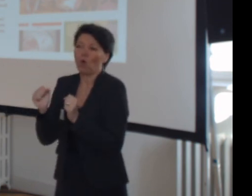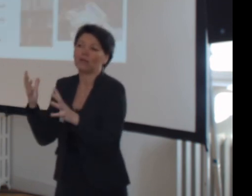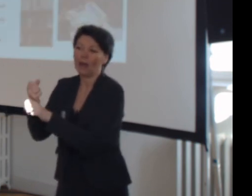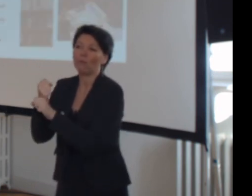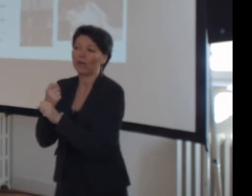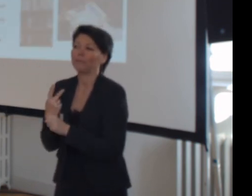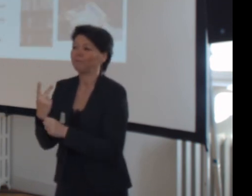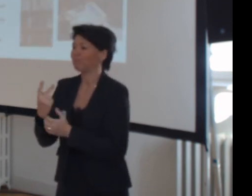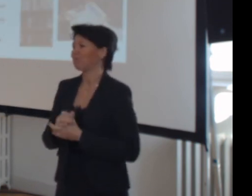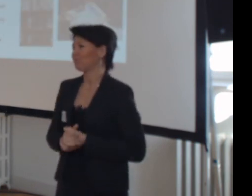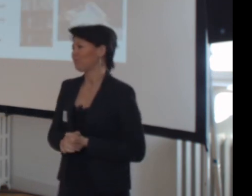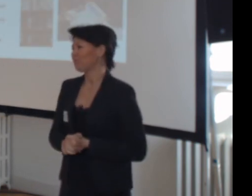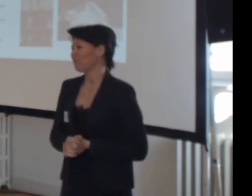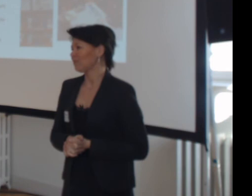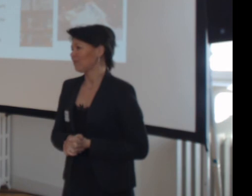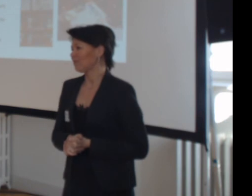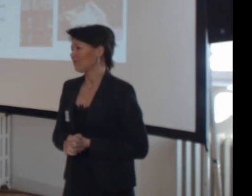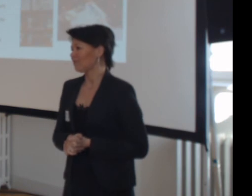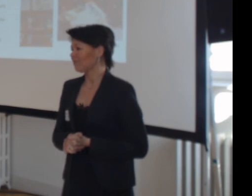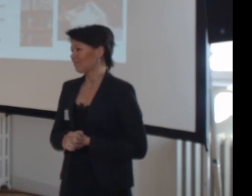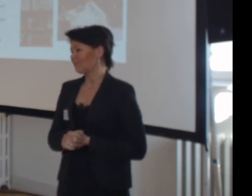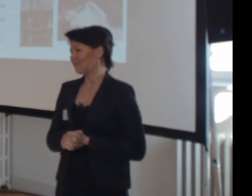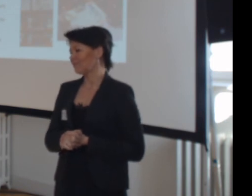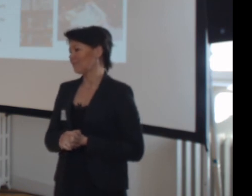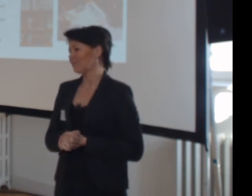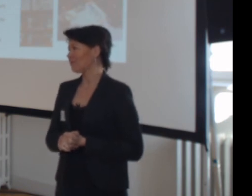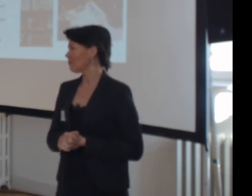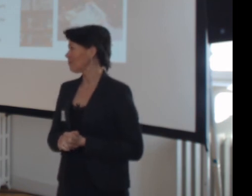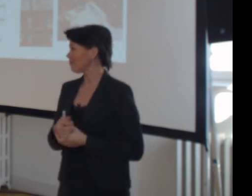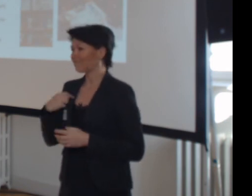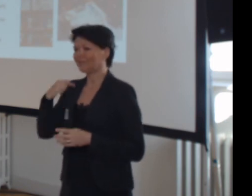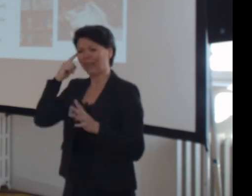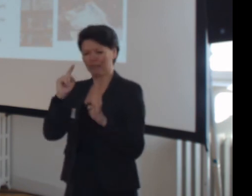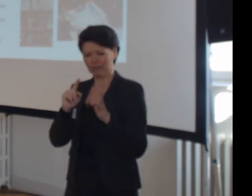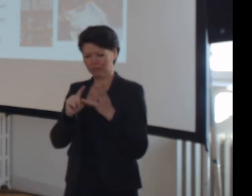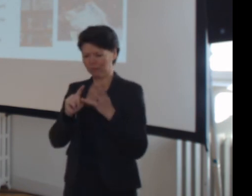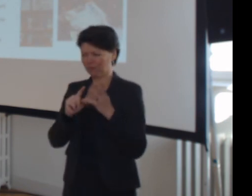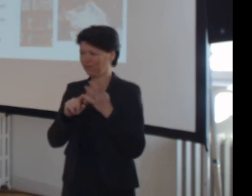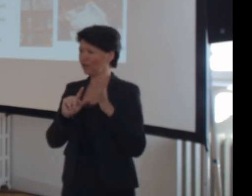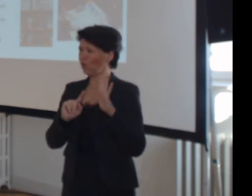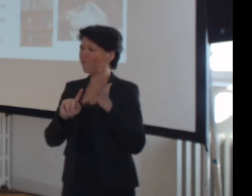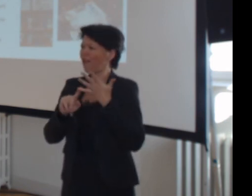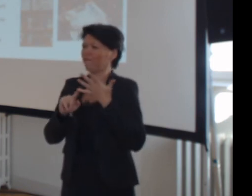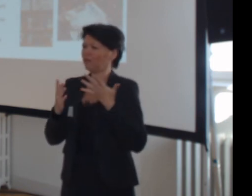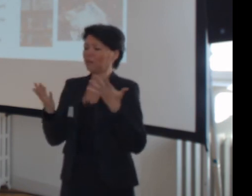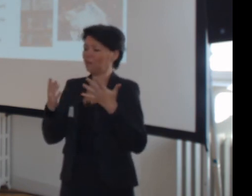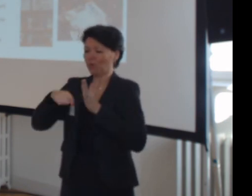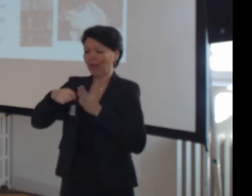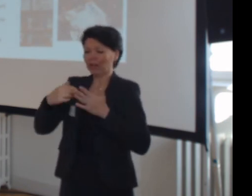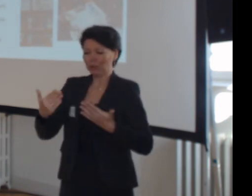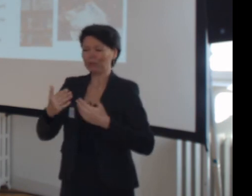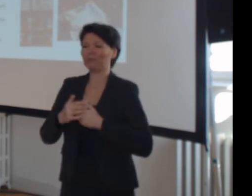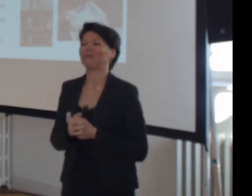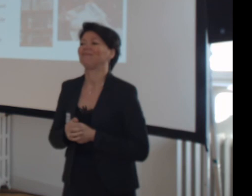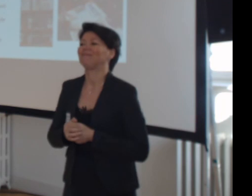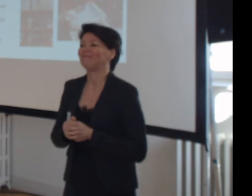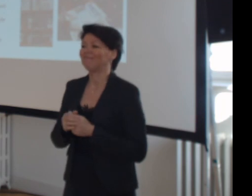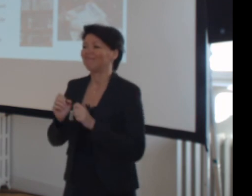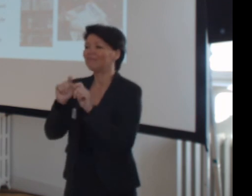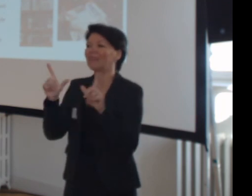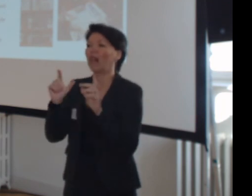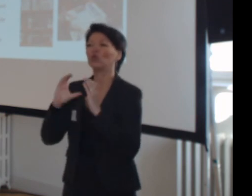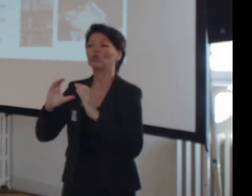possible. Then I come to, I think this is the fourth or the fifth, project language